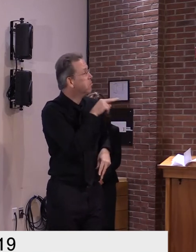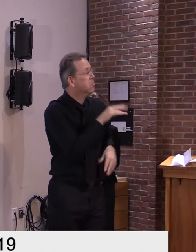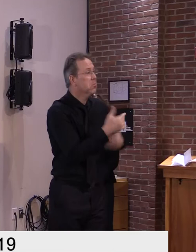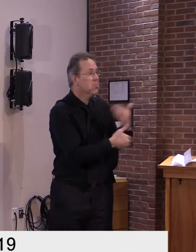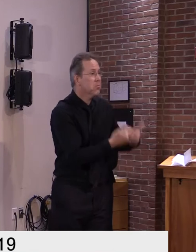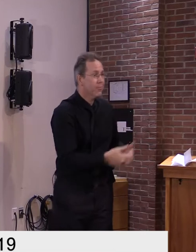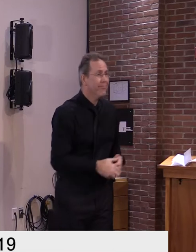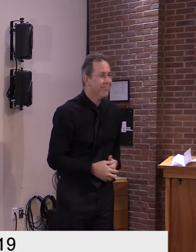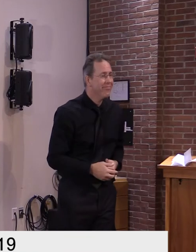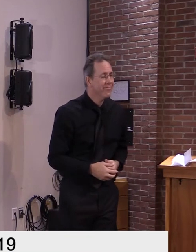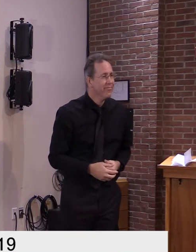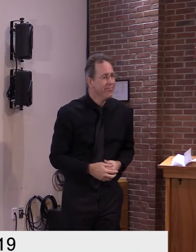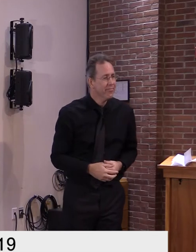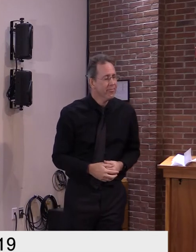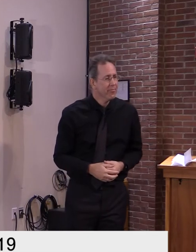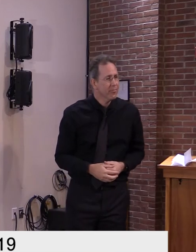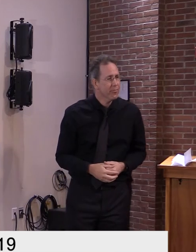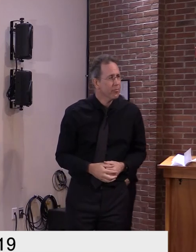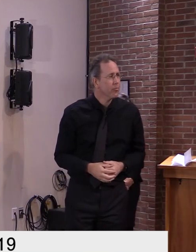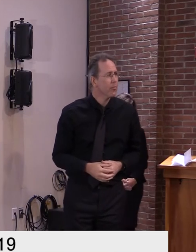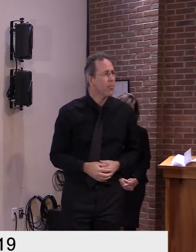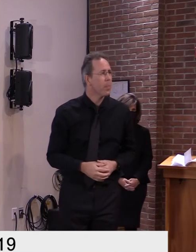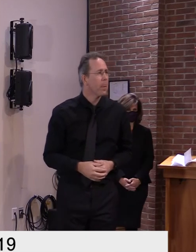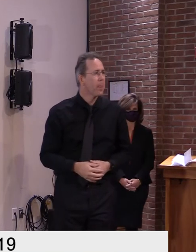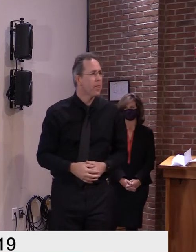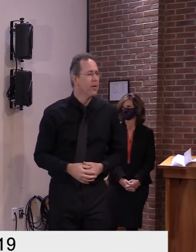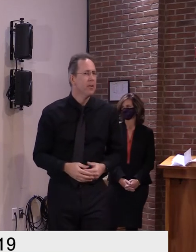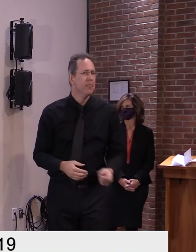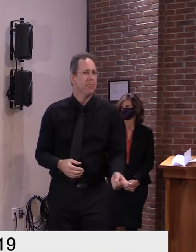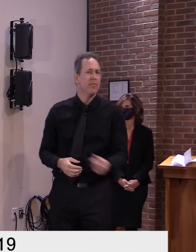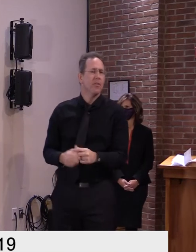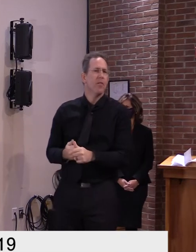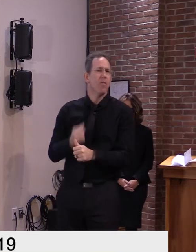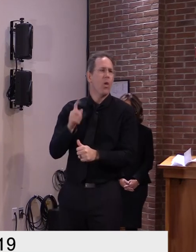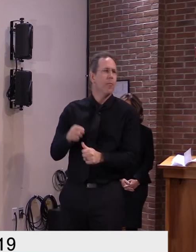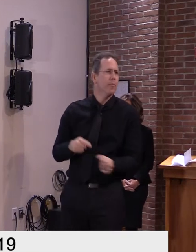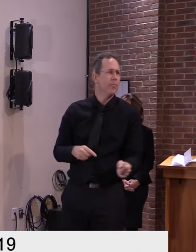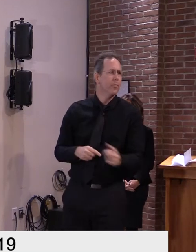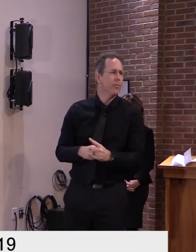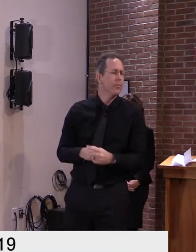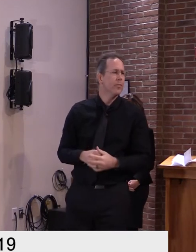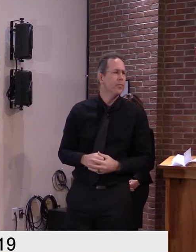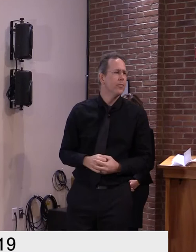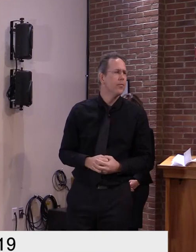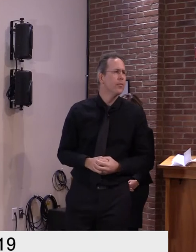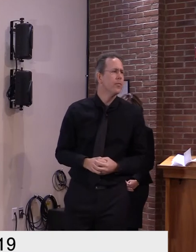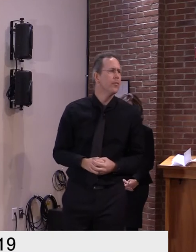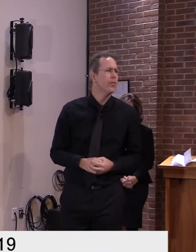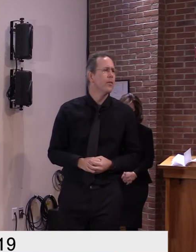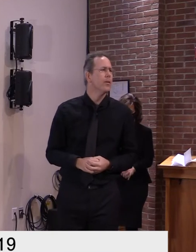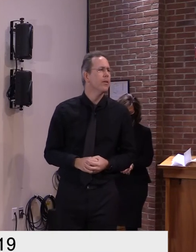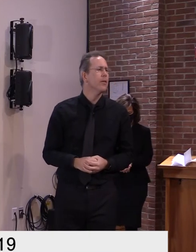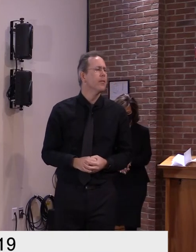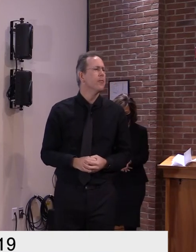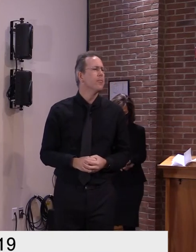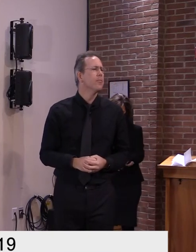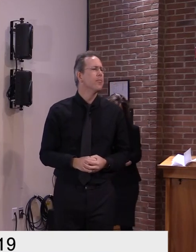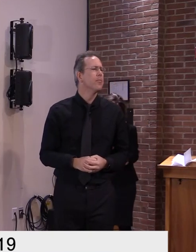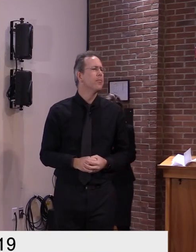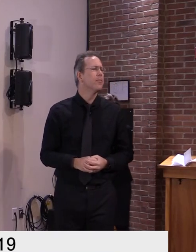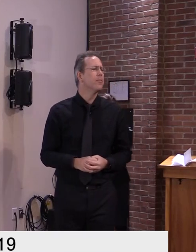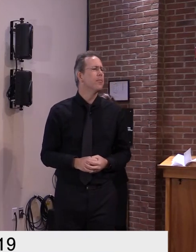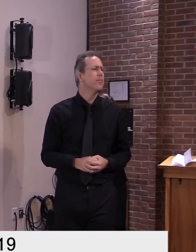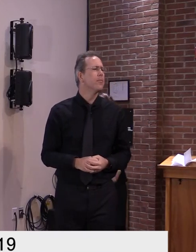But secondarily to that, there's been articles in the New York Times and the Lancet, the American Institute